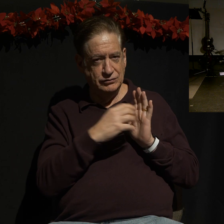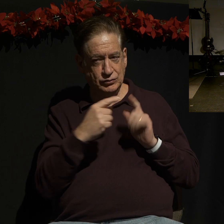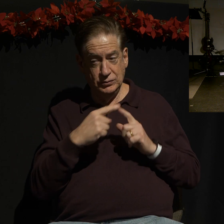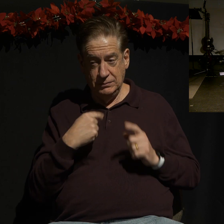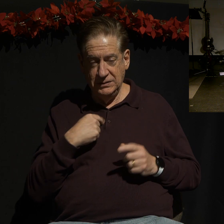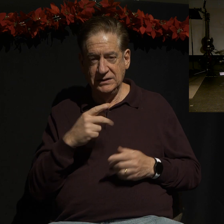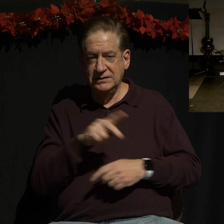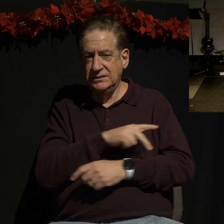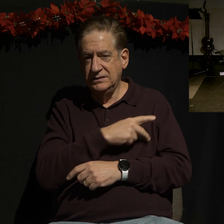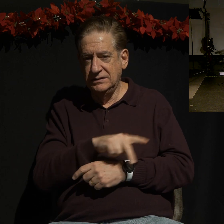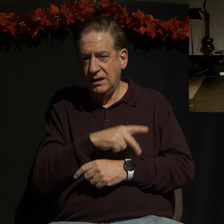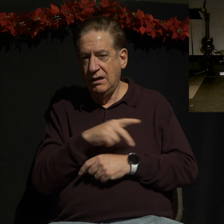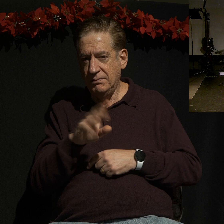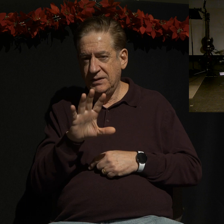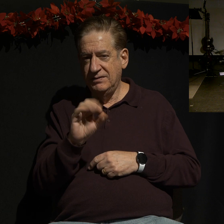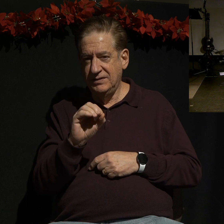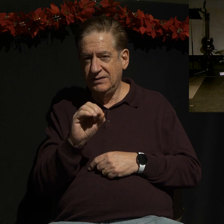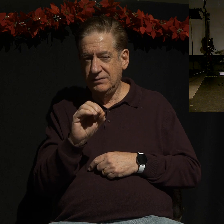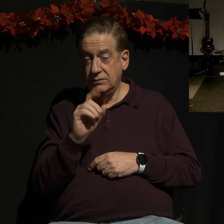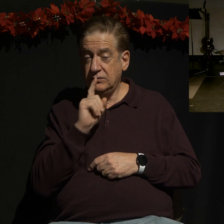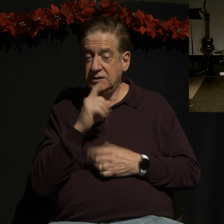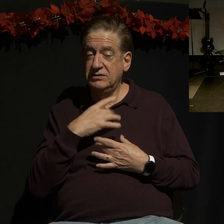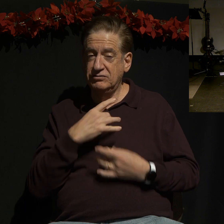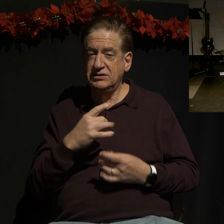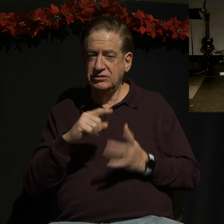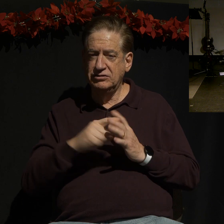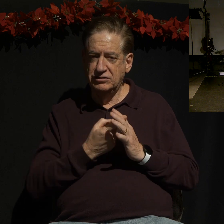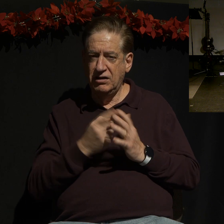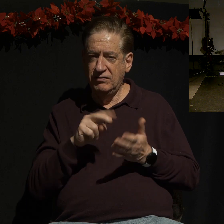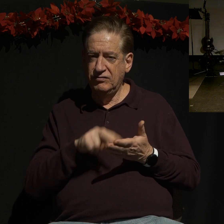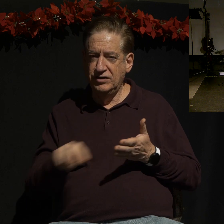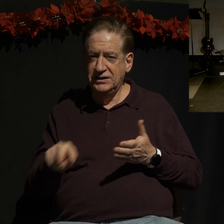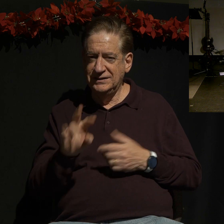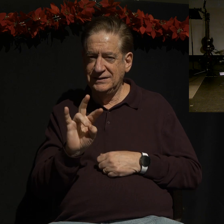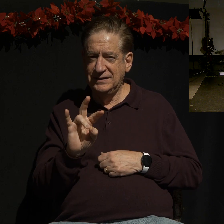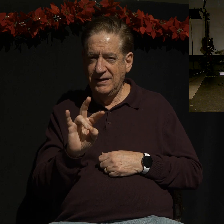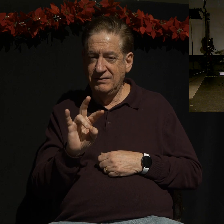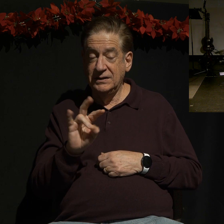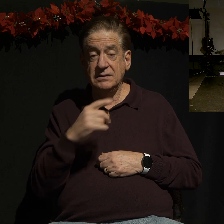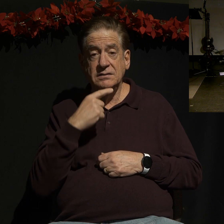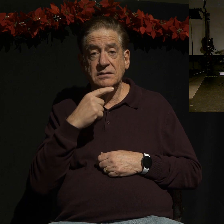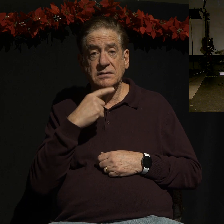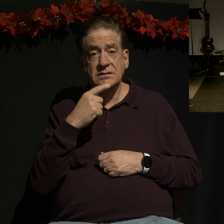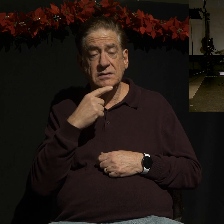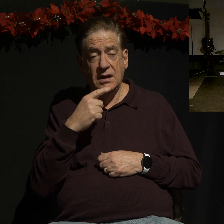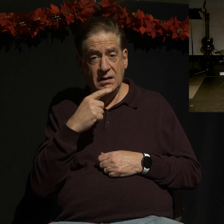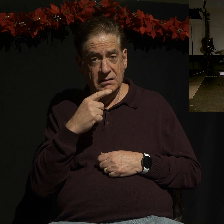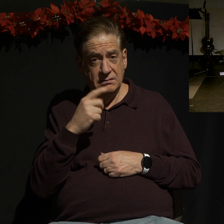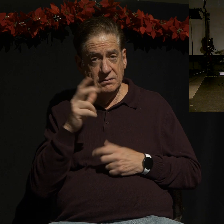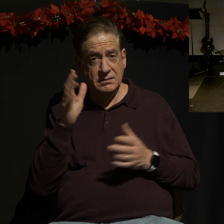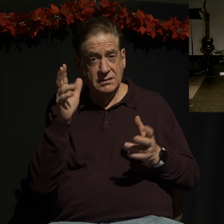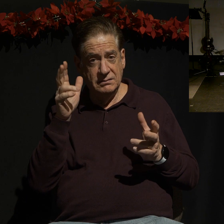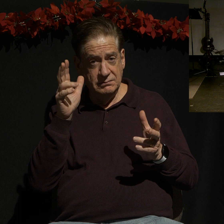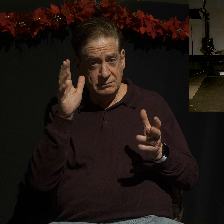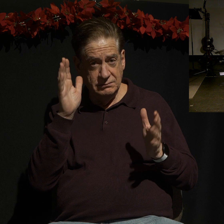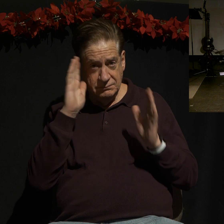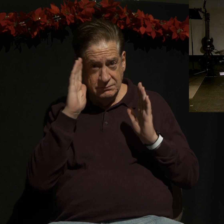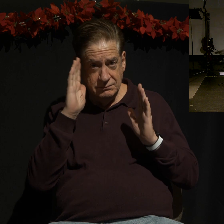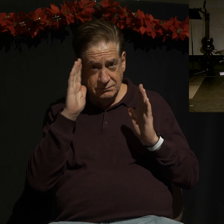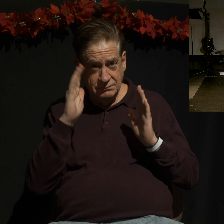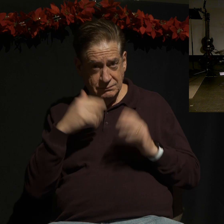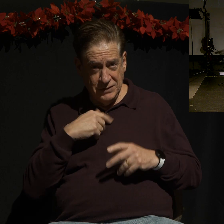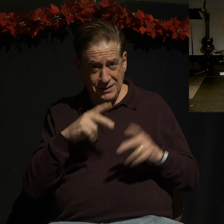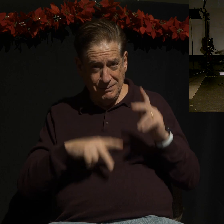pretty interesting. Starting in verse 7. He says, listen, my people, and I will speak.